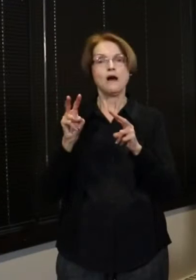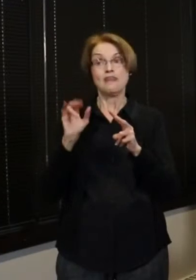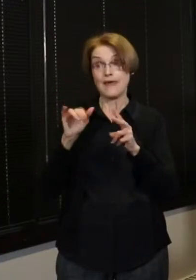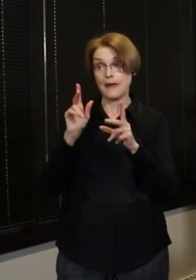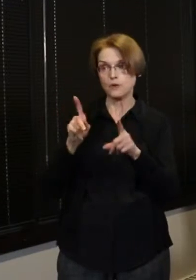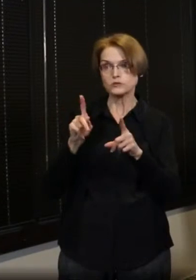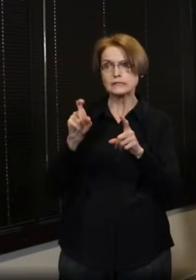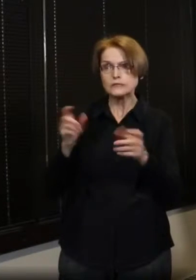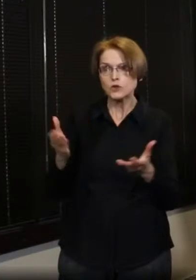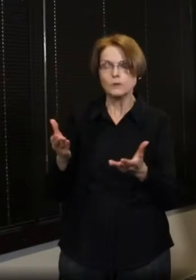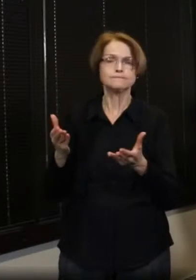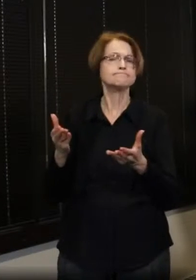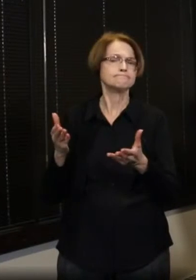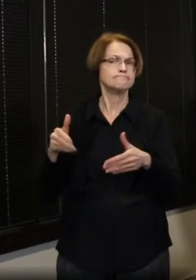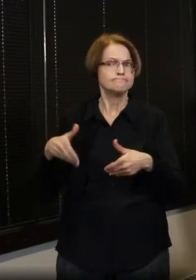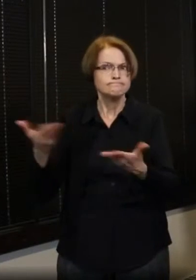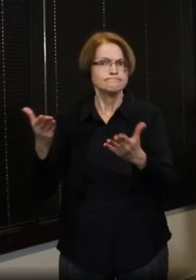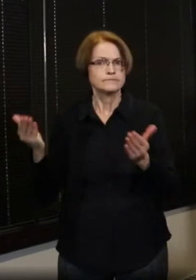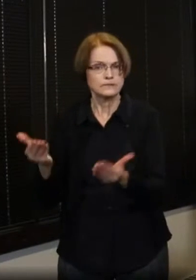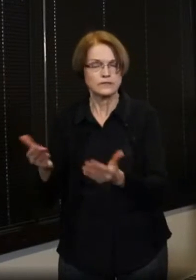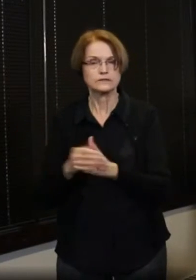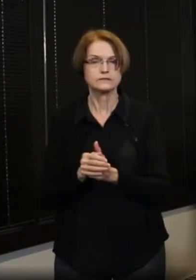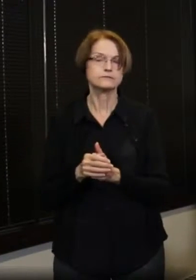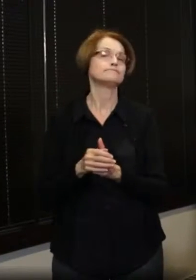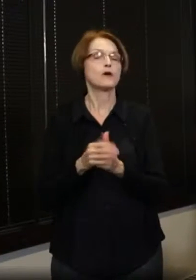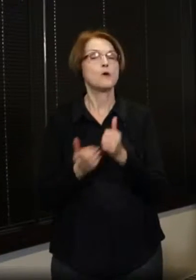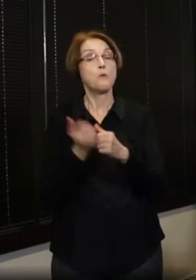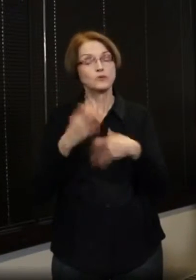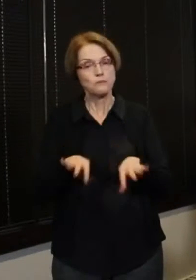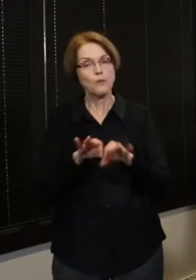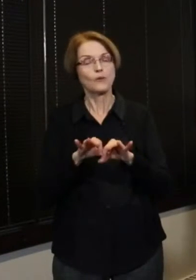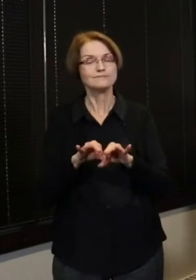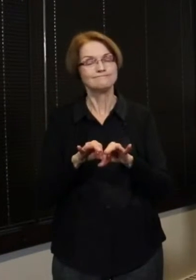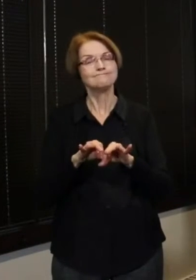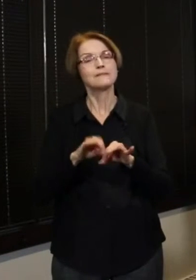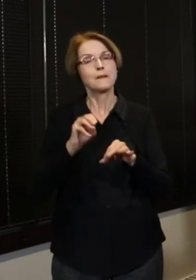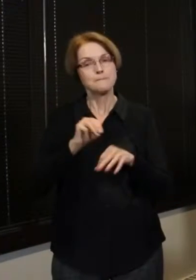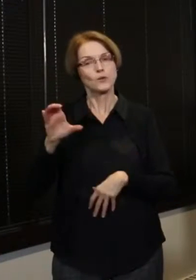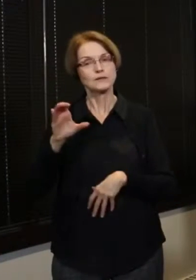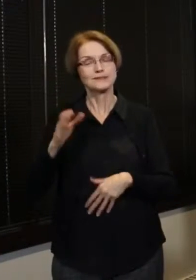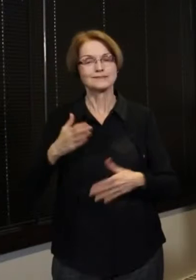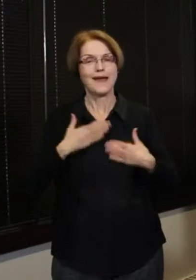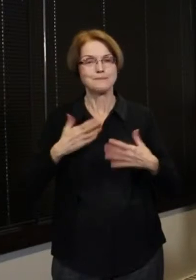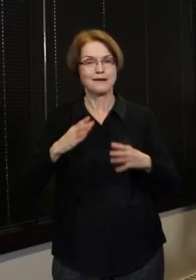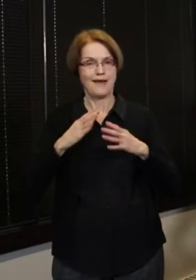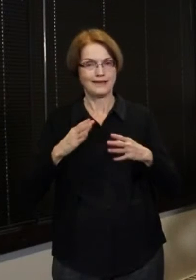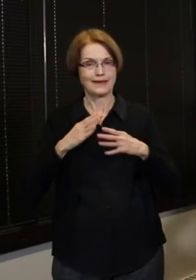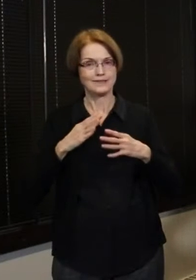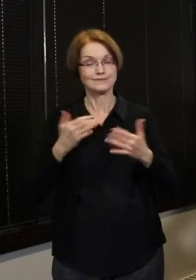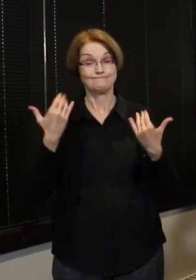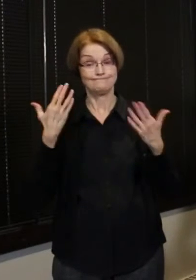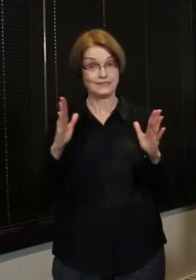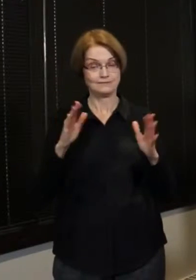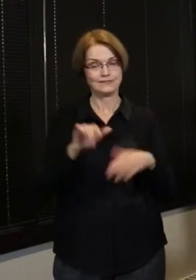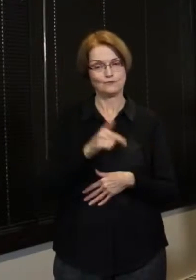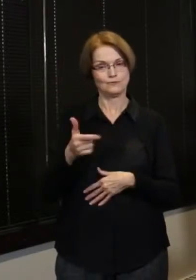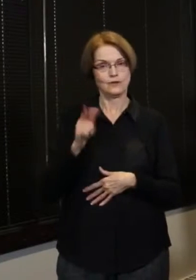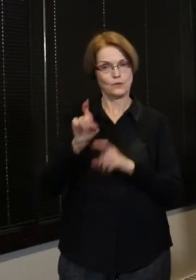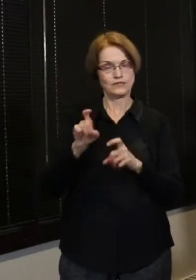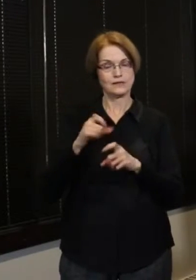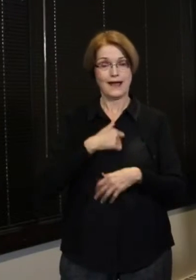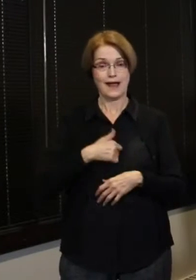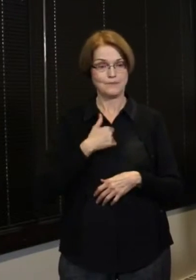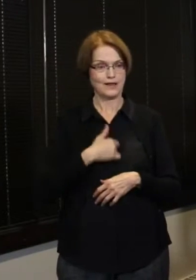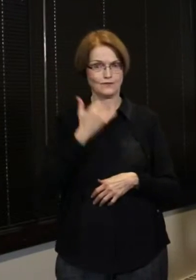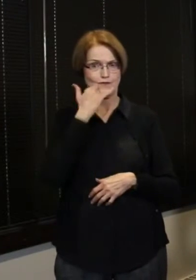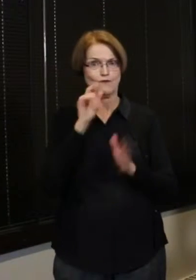And above all else, everybody have a Merry Christmas and a happy holiday. And with that, we'll take some questions from the media. And apologize for the